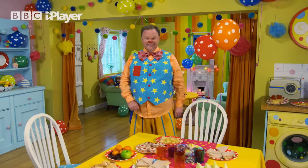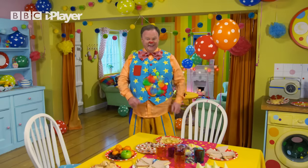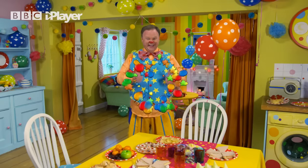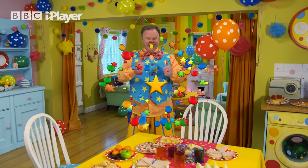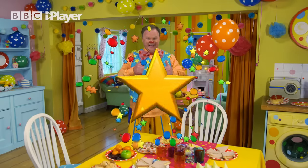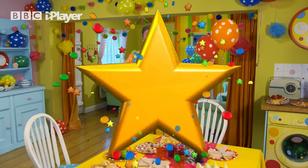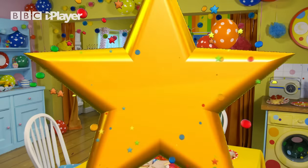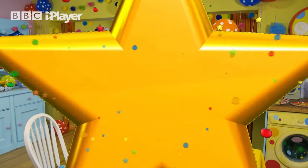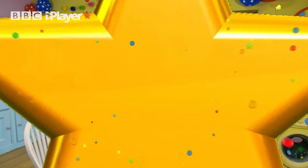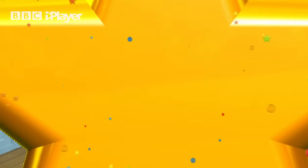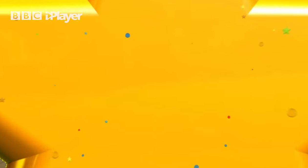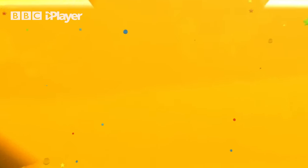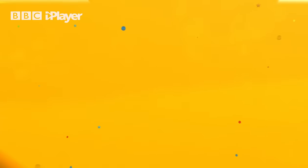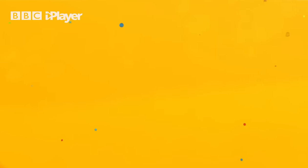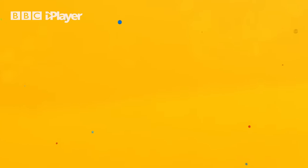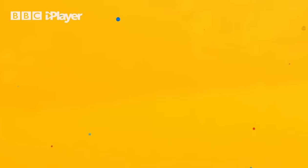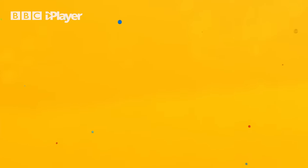Very good.